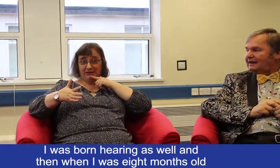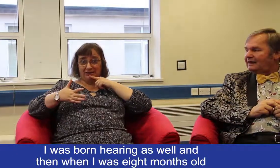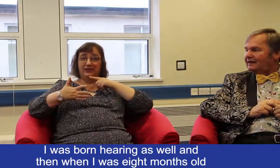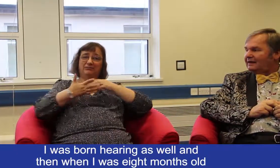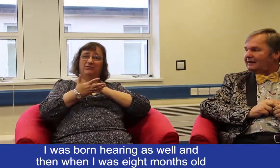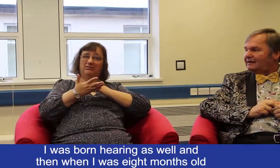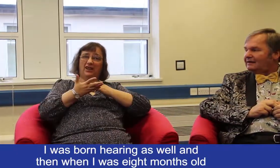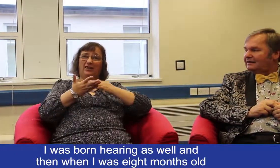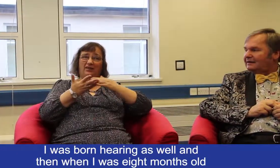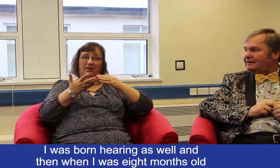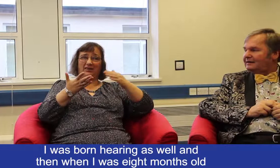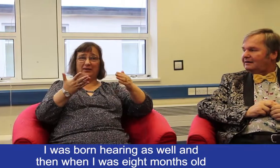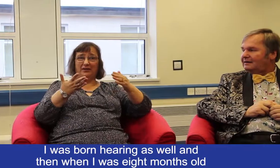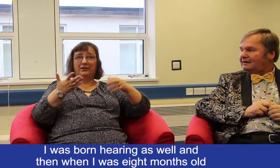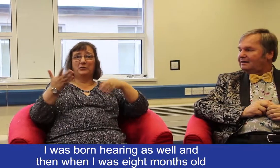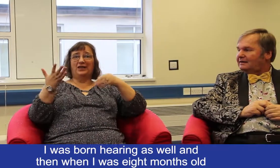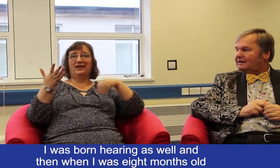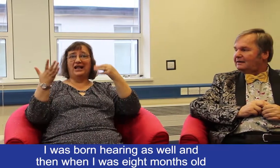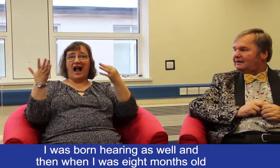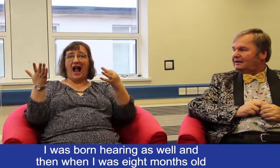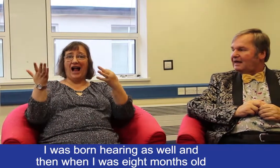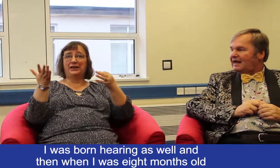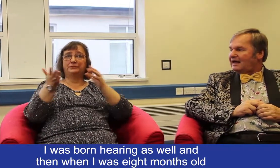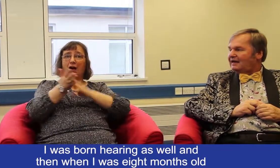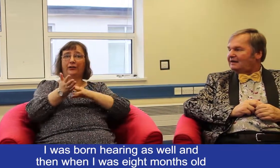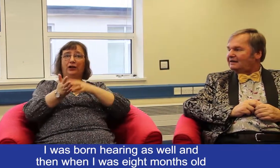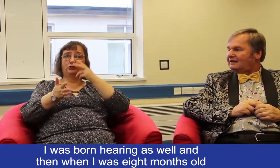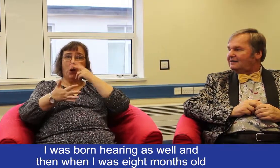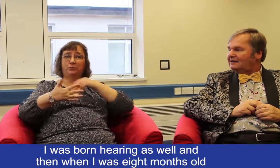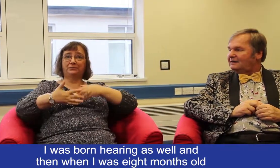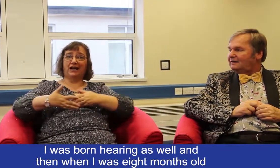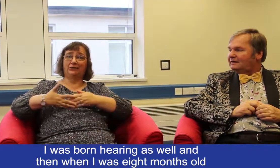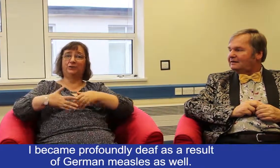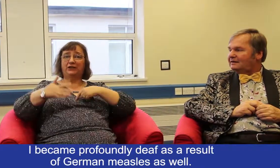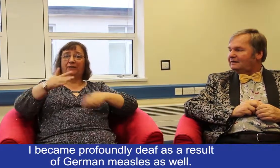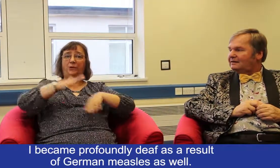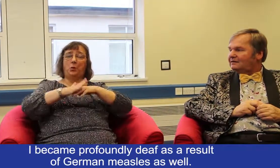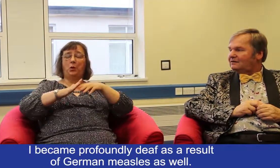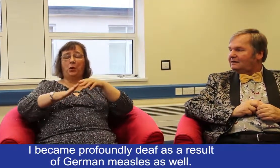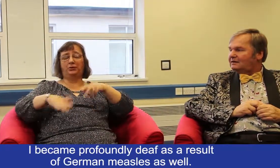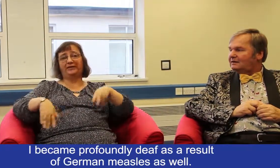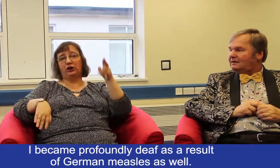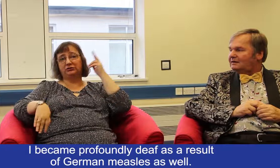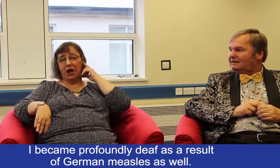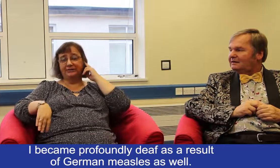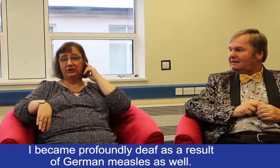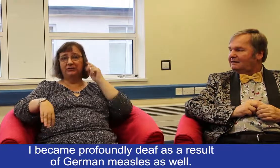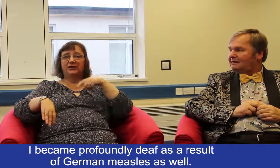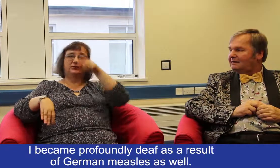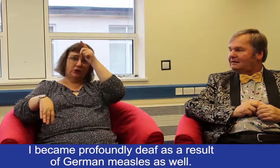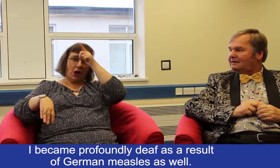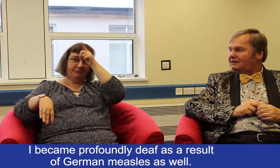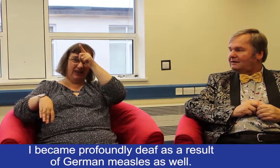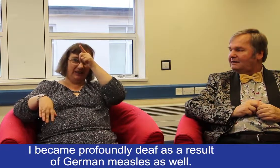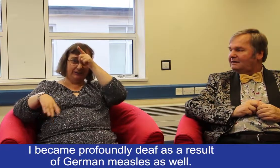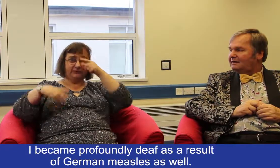born hearing as well, and then when I was 8 months old, I became profoundly